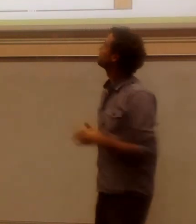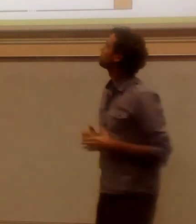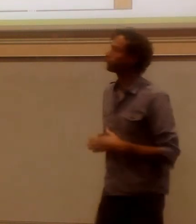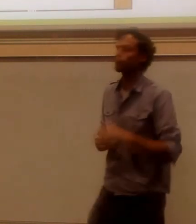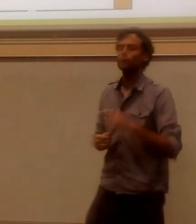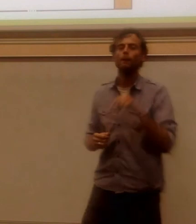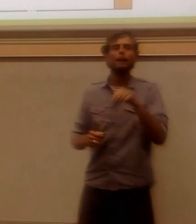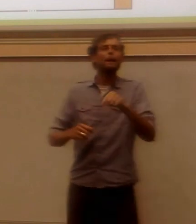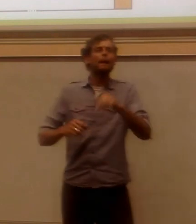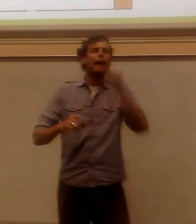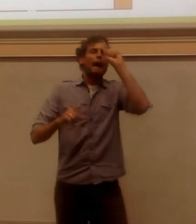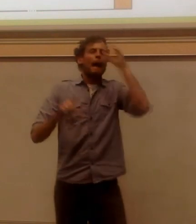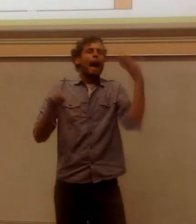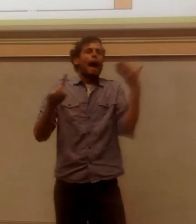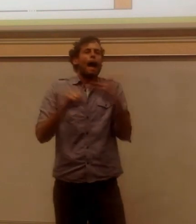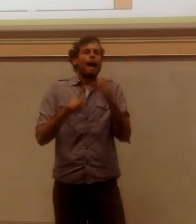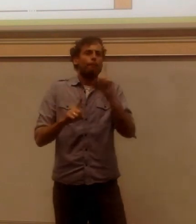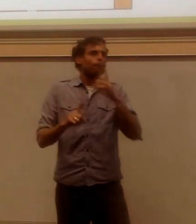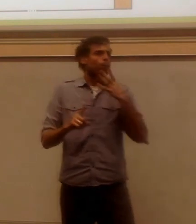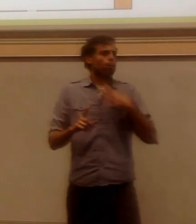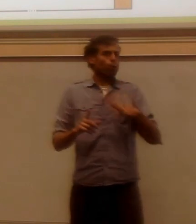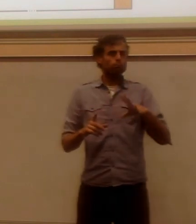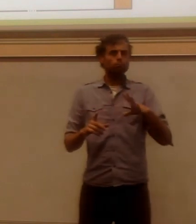So let me tell you about the Insign project.